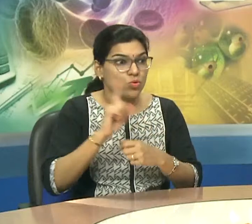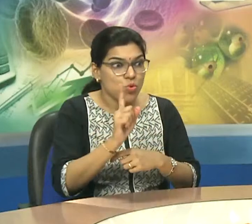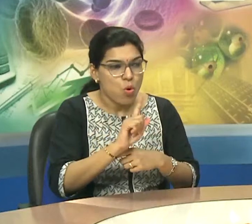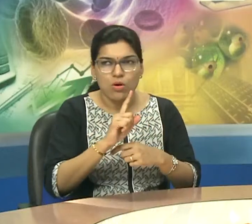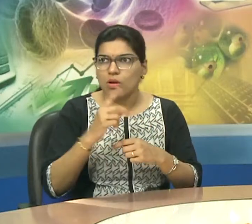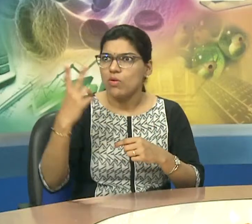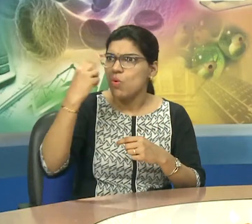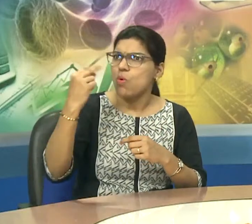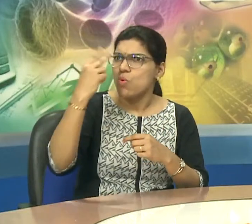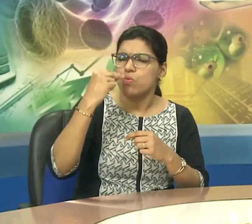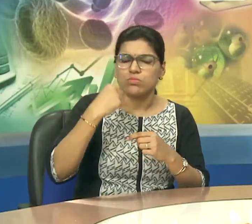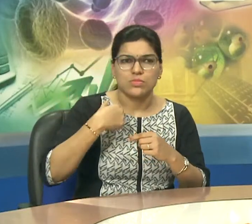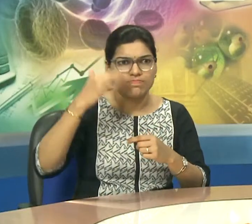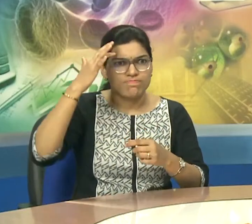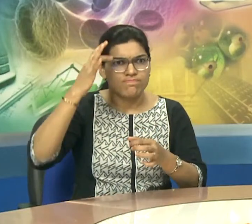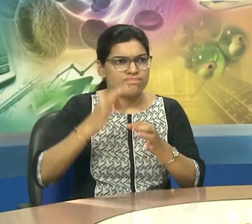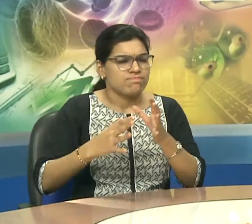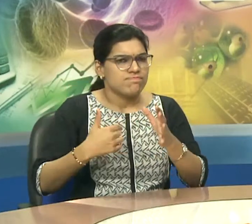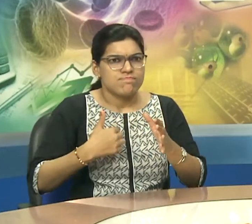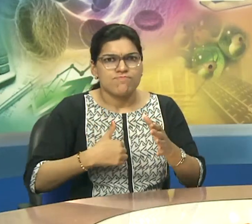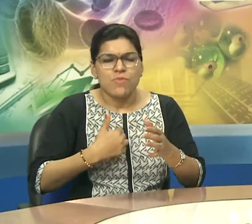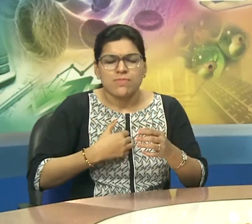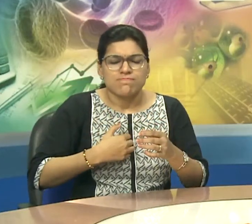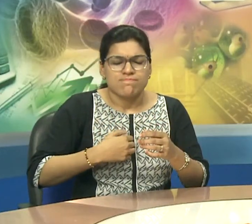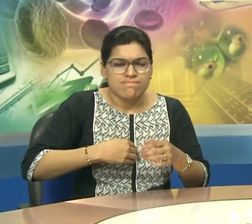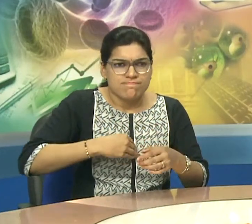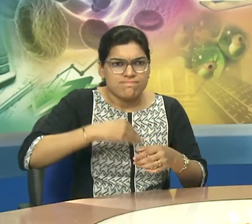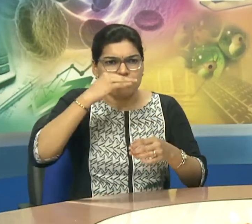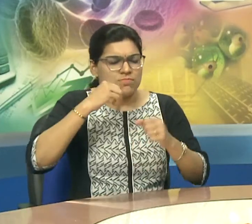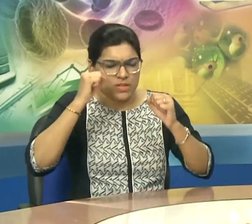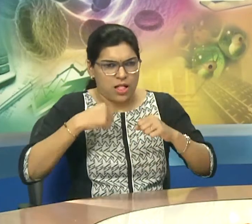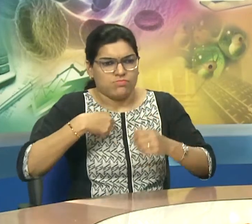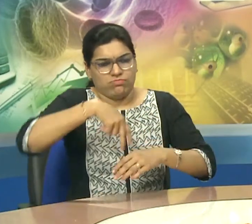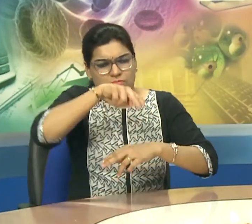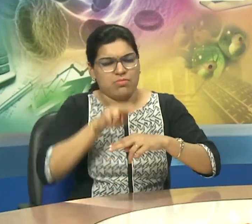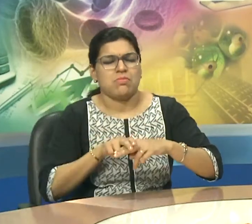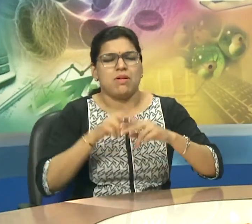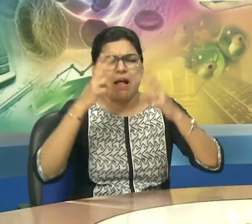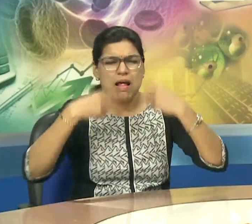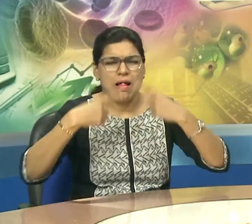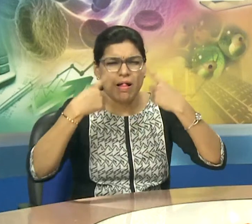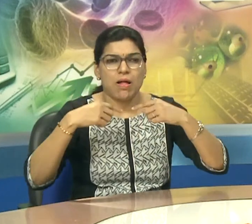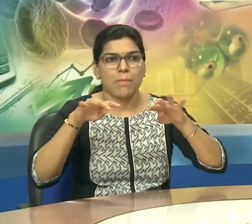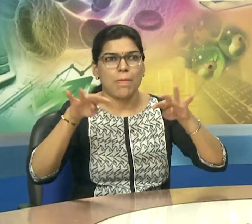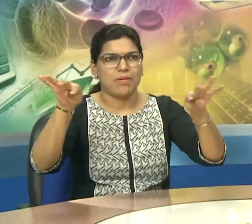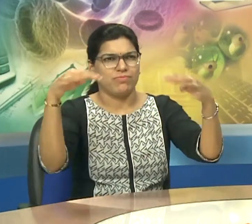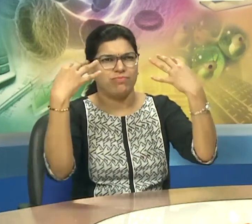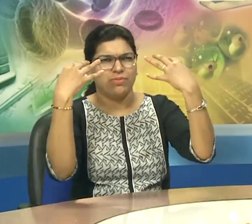trying to say no, but the child is naughty and